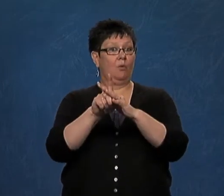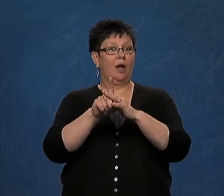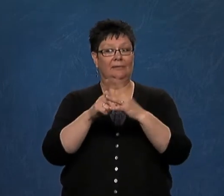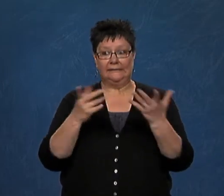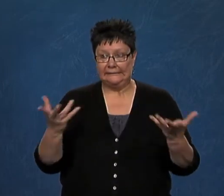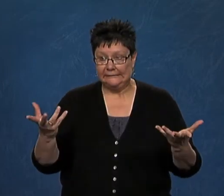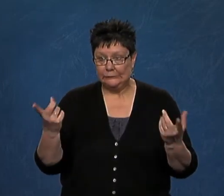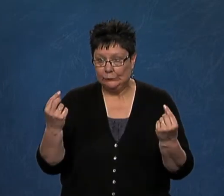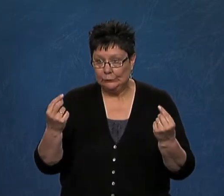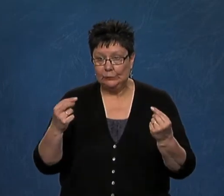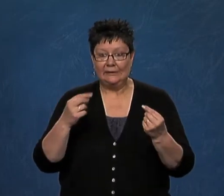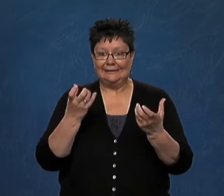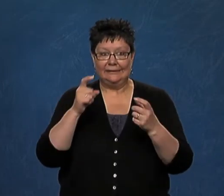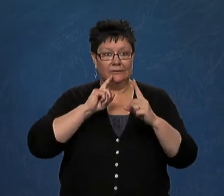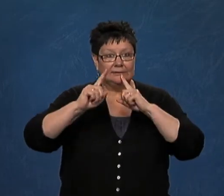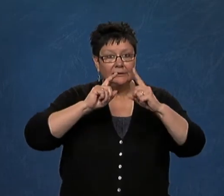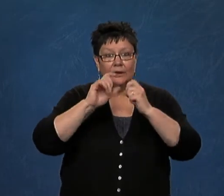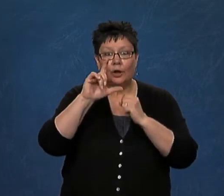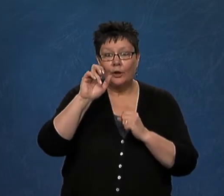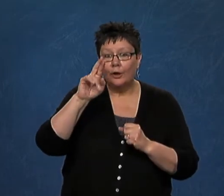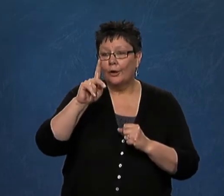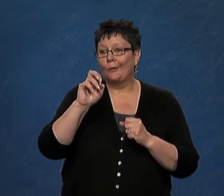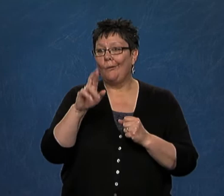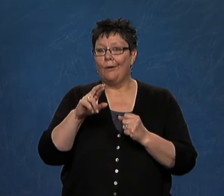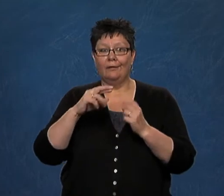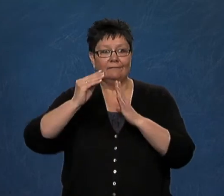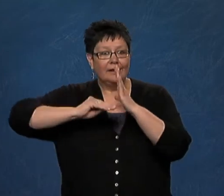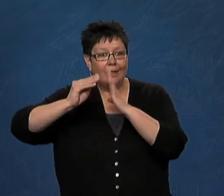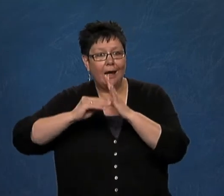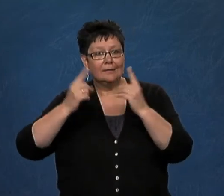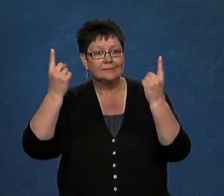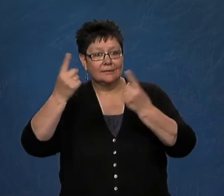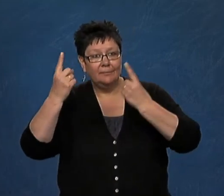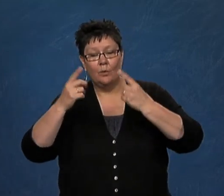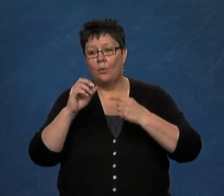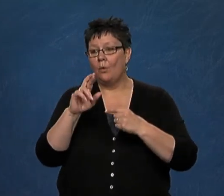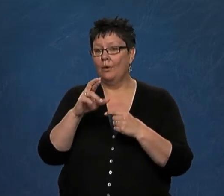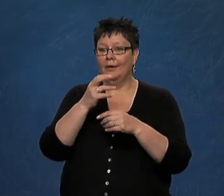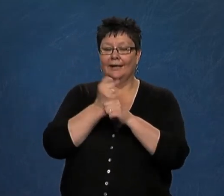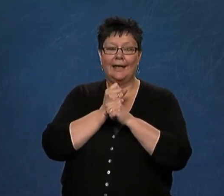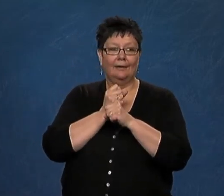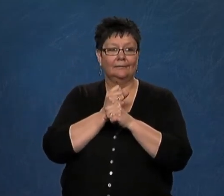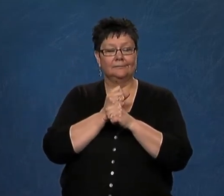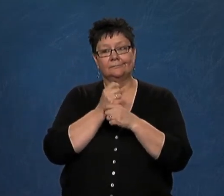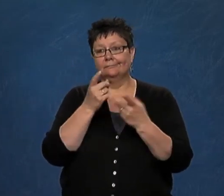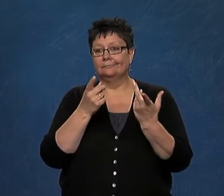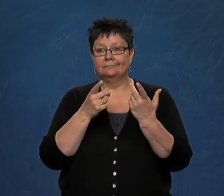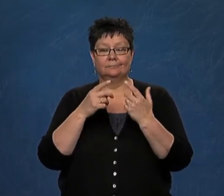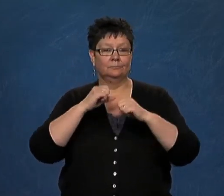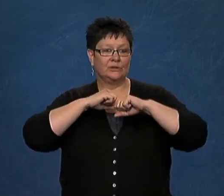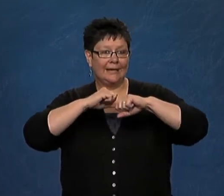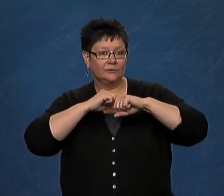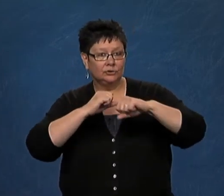or if a deaf person just shows up and just wants to talk to the clerk or fill out some paperwork or